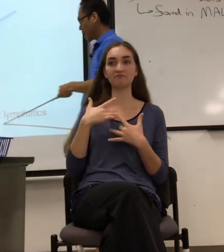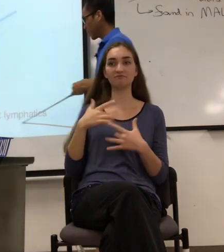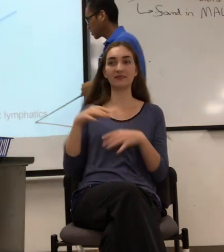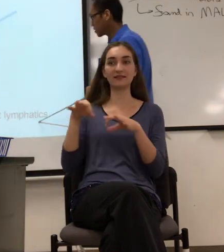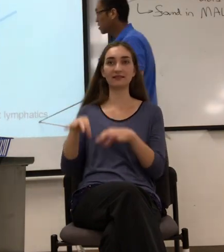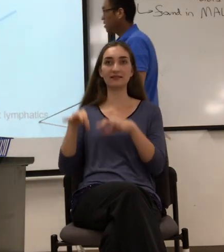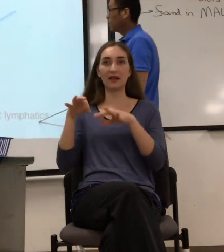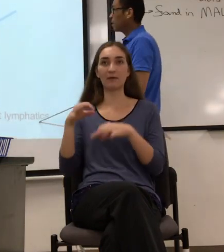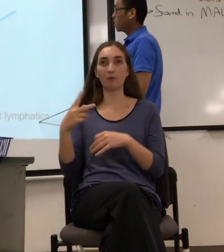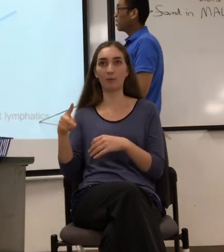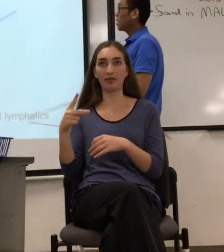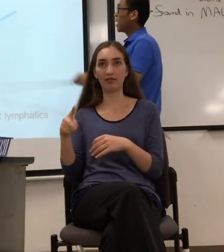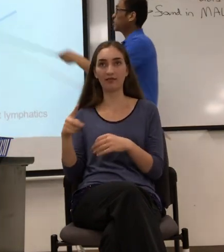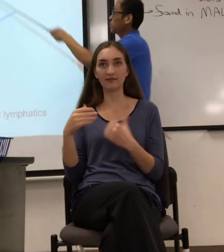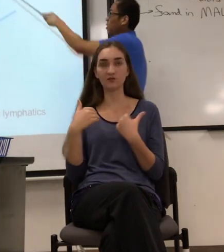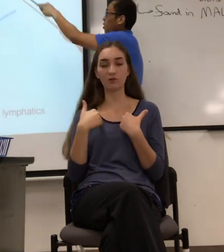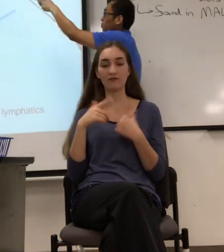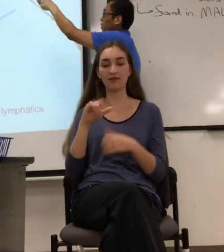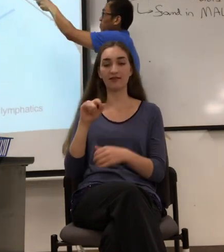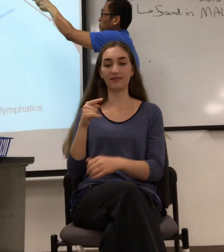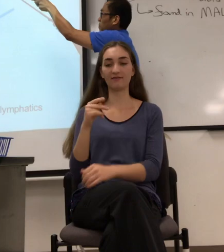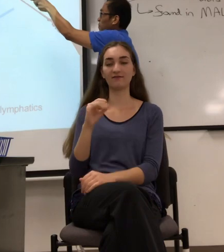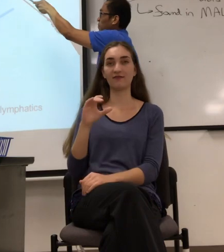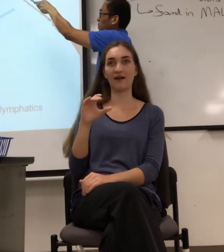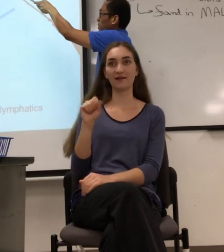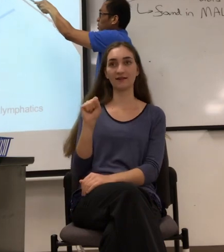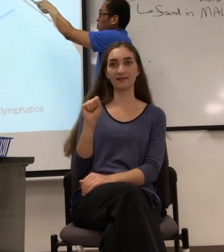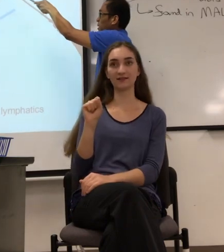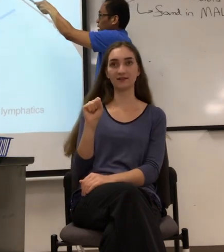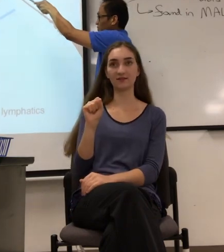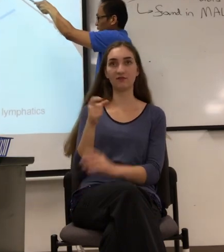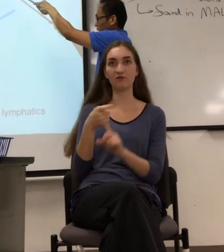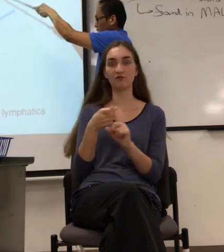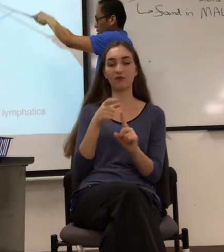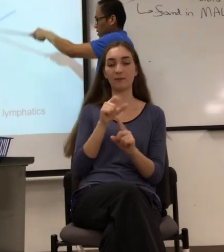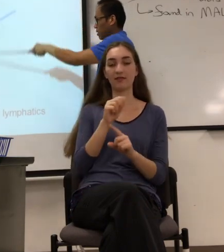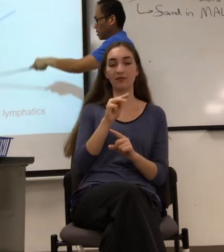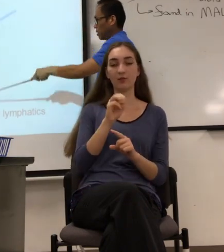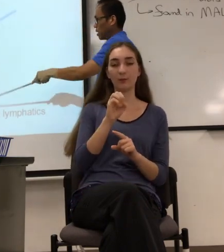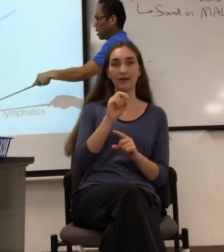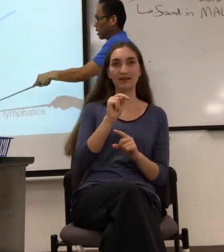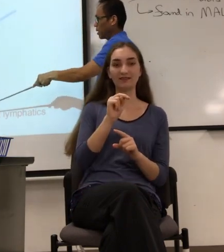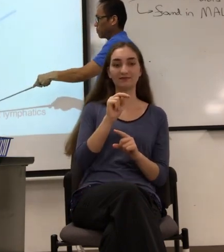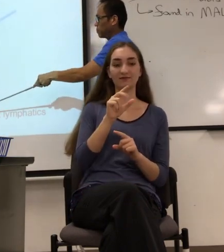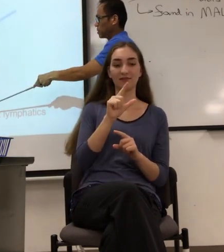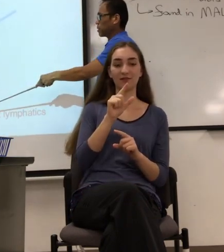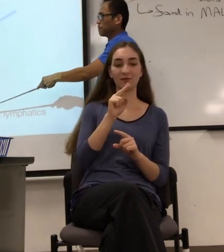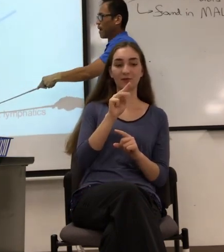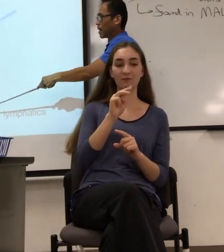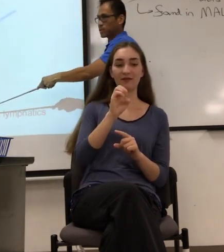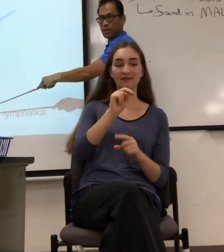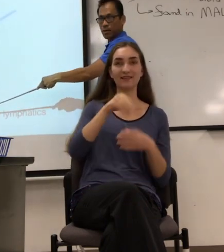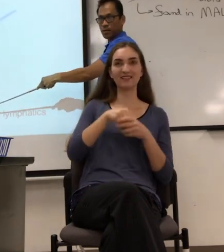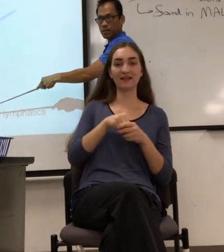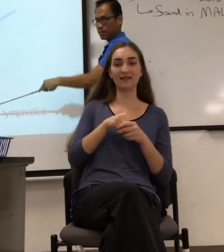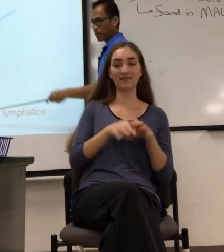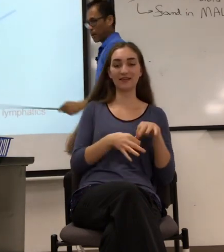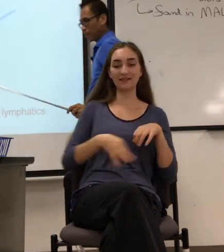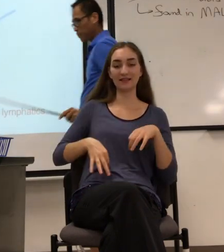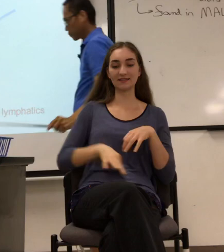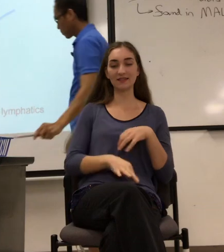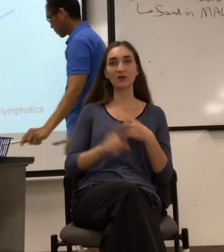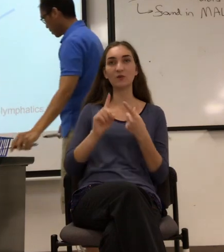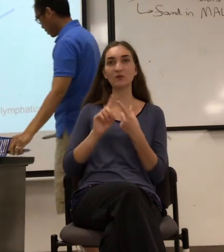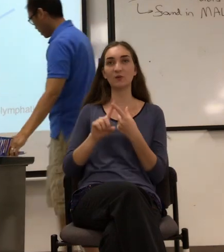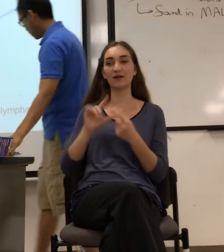efferent lymphatics as you go from the lumen of the intestine to lymphatics here.